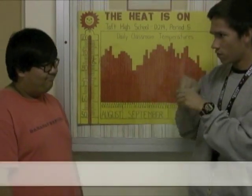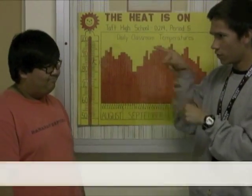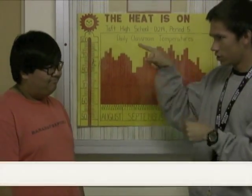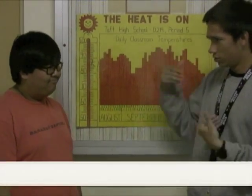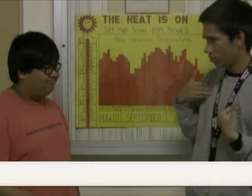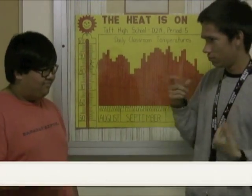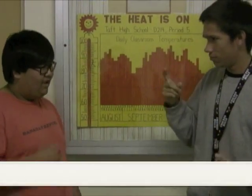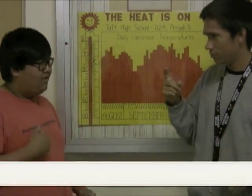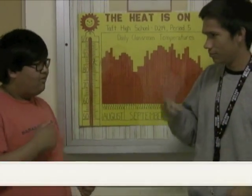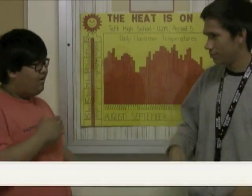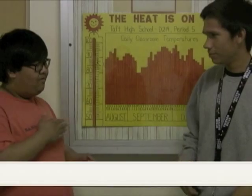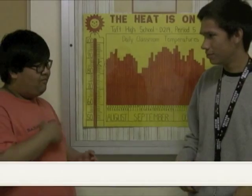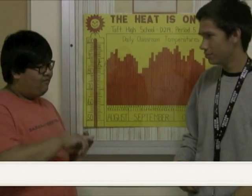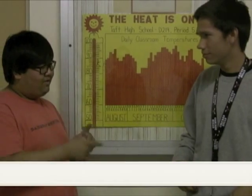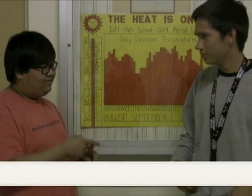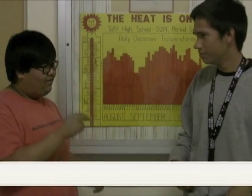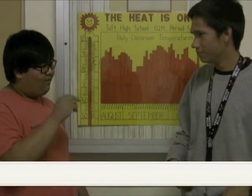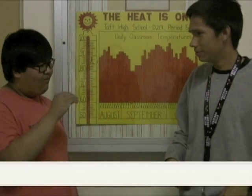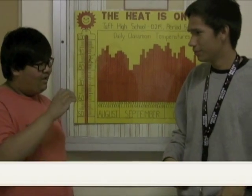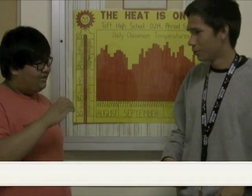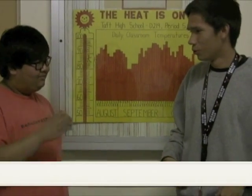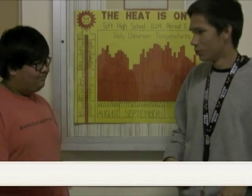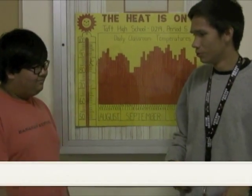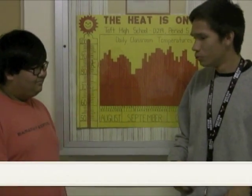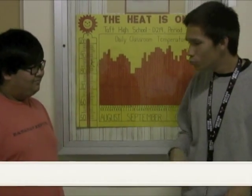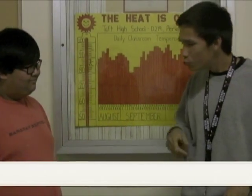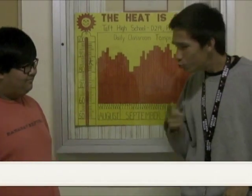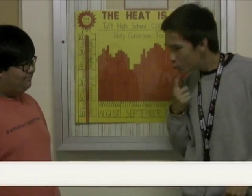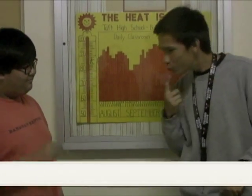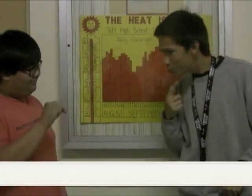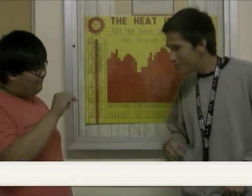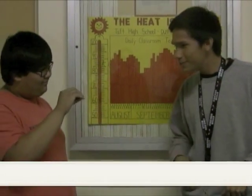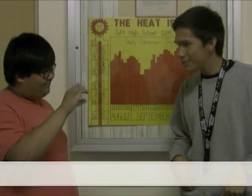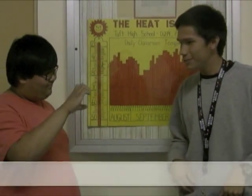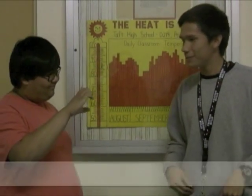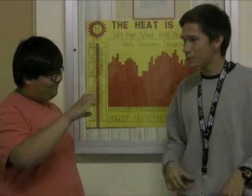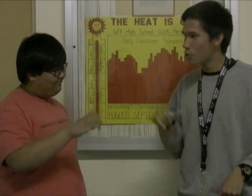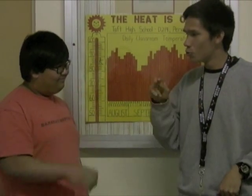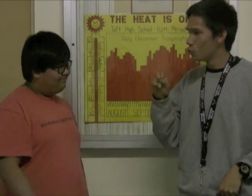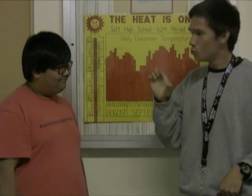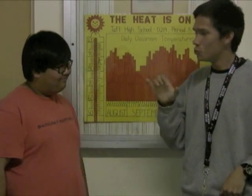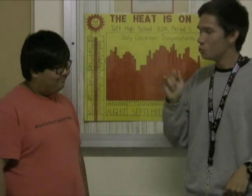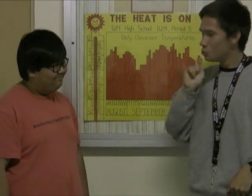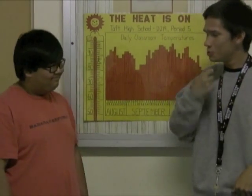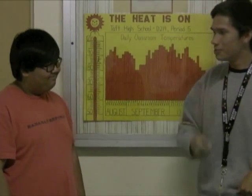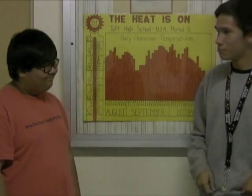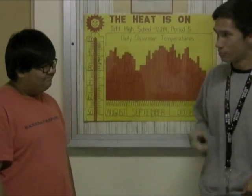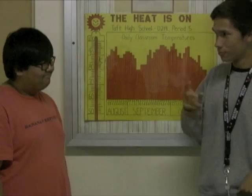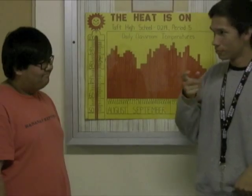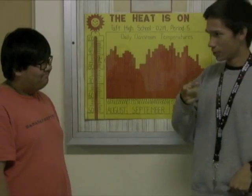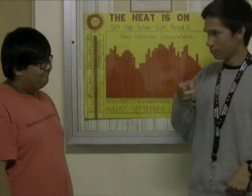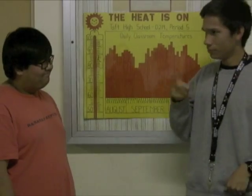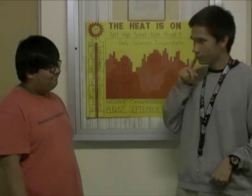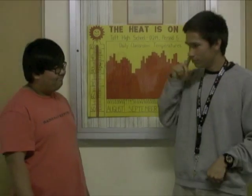Do you have deaf students in your class? Yes, my friend Noe. Who? Noe. Is he deaf or hard of